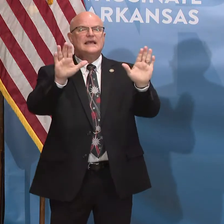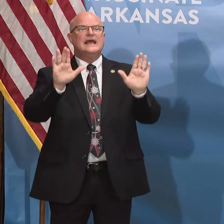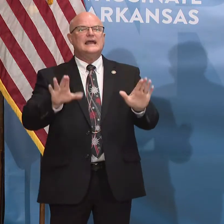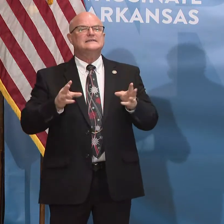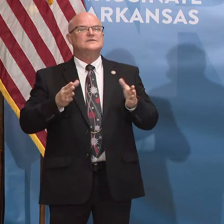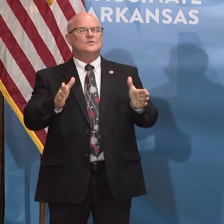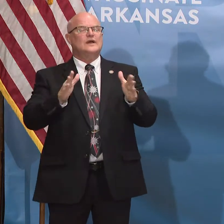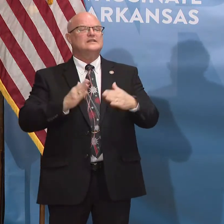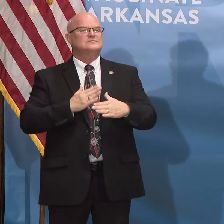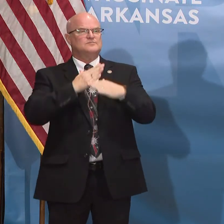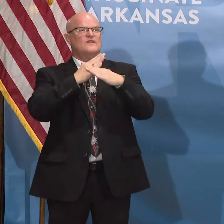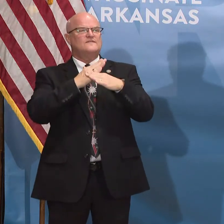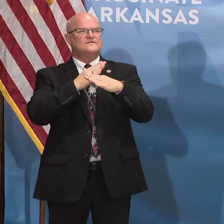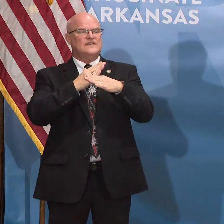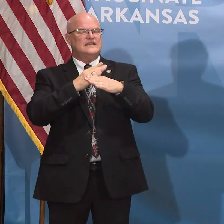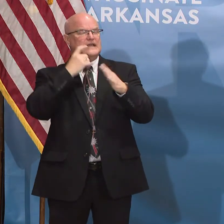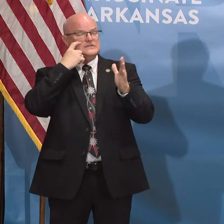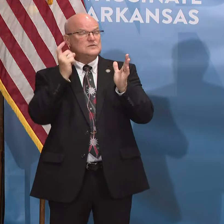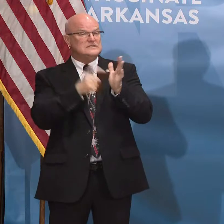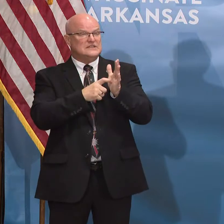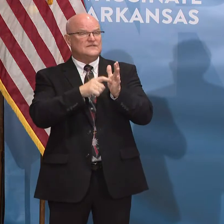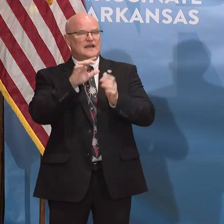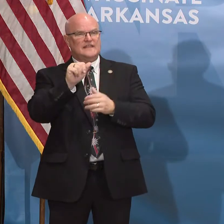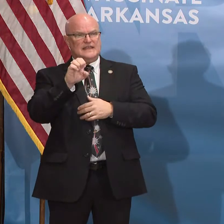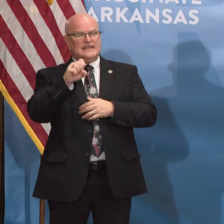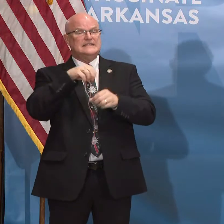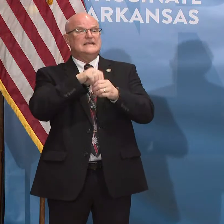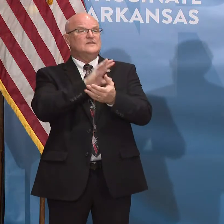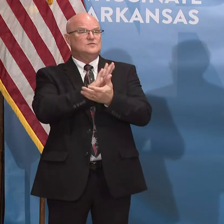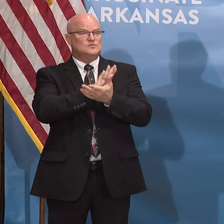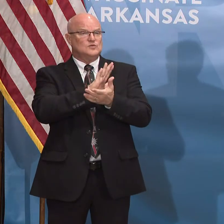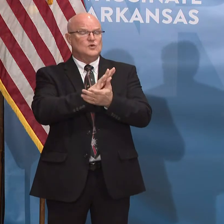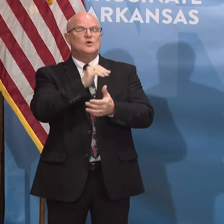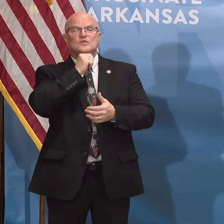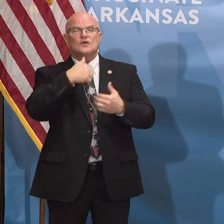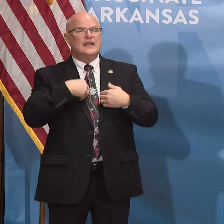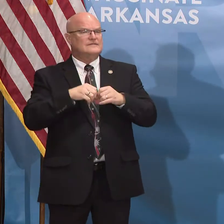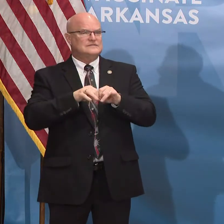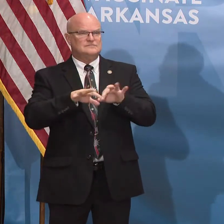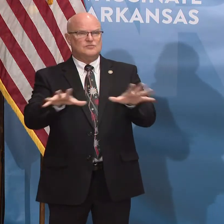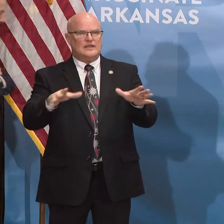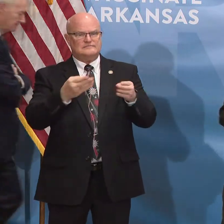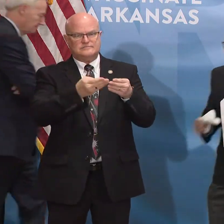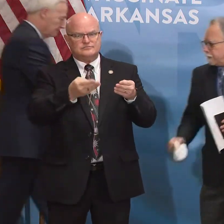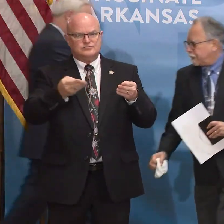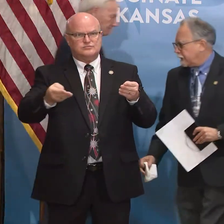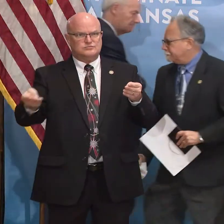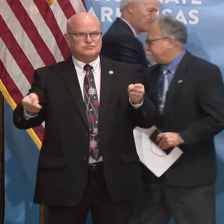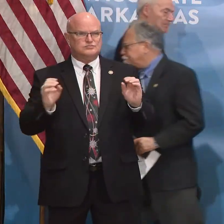way to prevent and to identify those cases in the school so that we don't have spread.